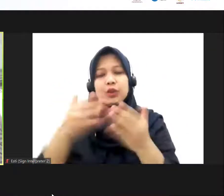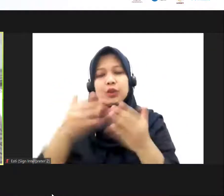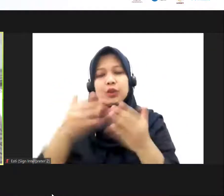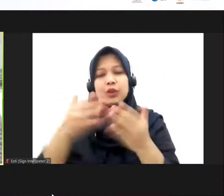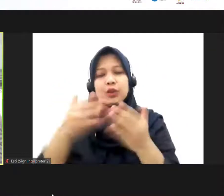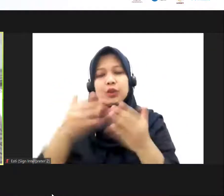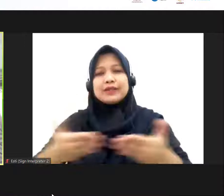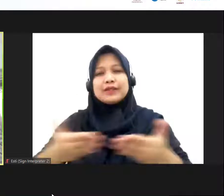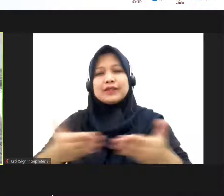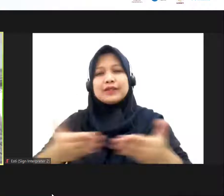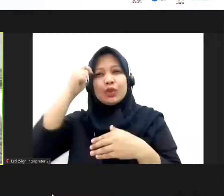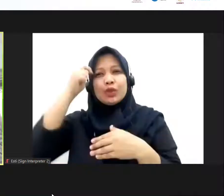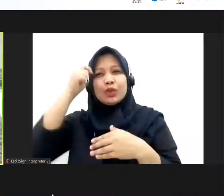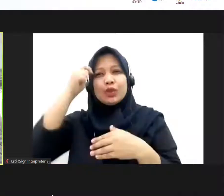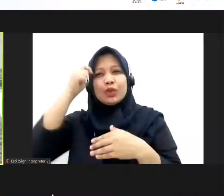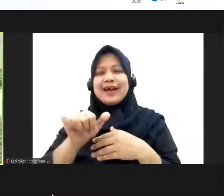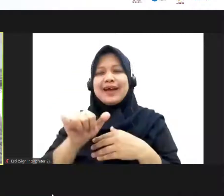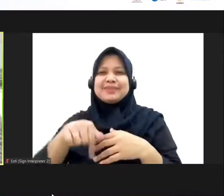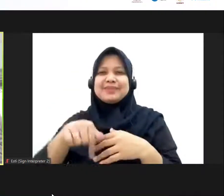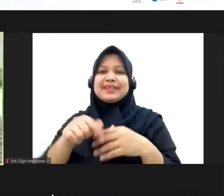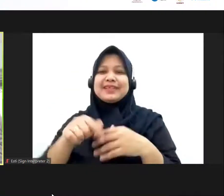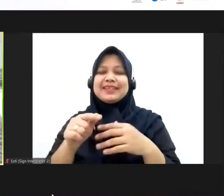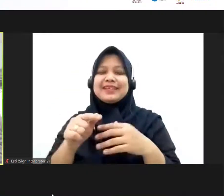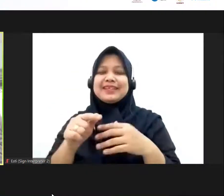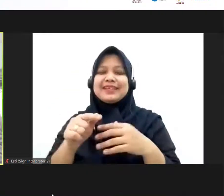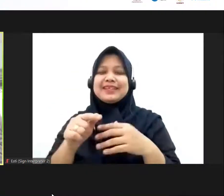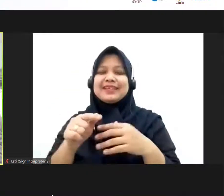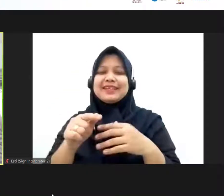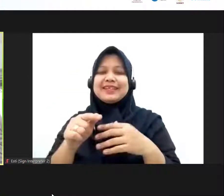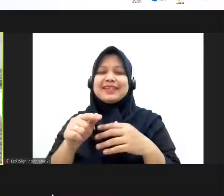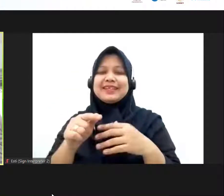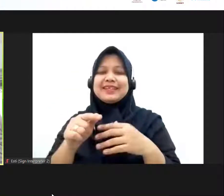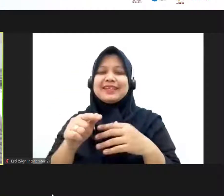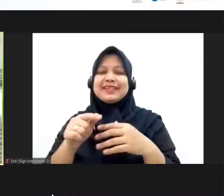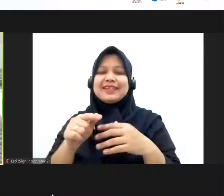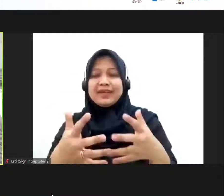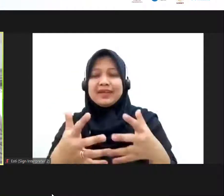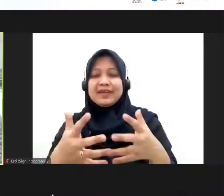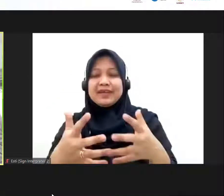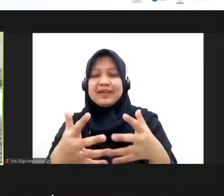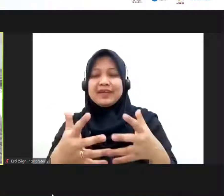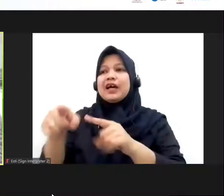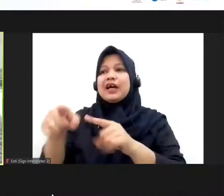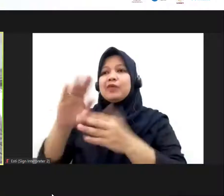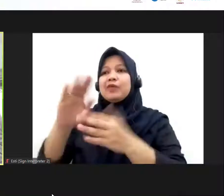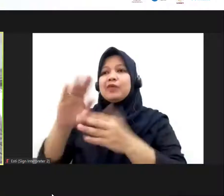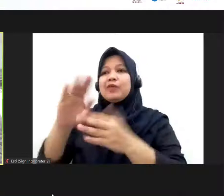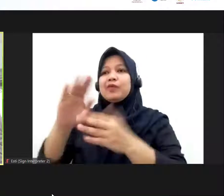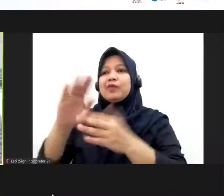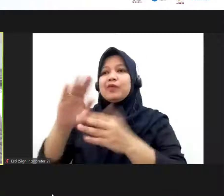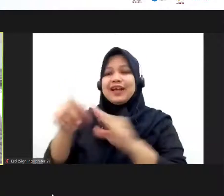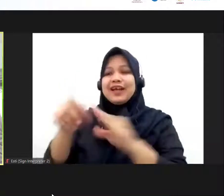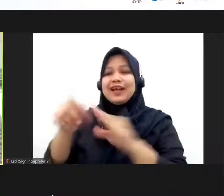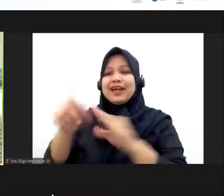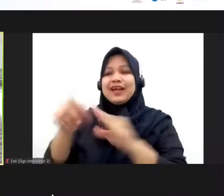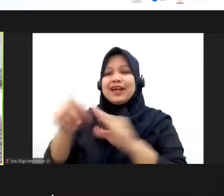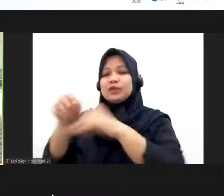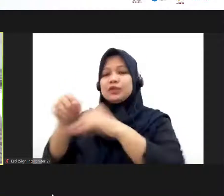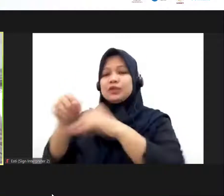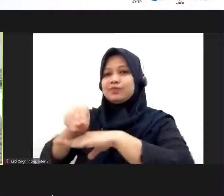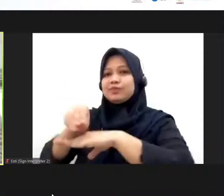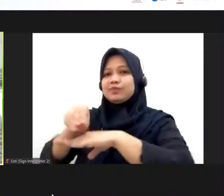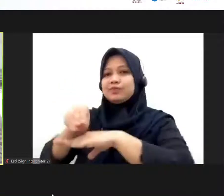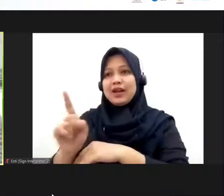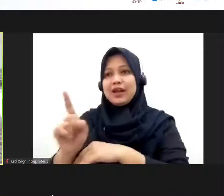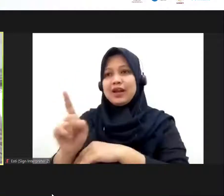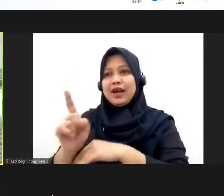during COVID-19, where both refugee communities and host communities have been impacted. At this time, during the COVID-19